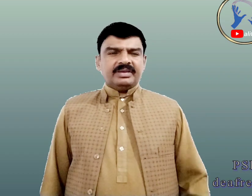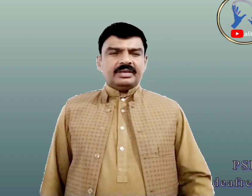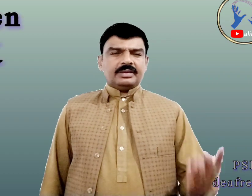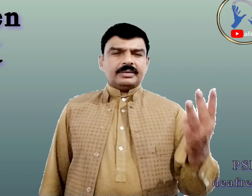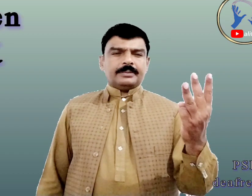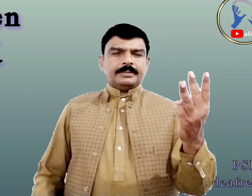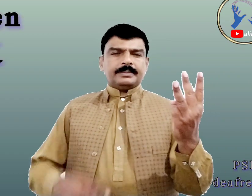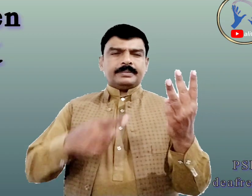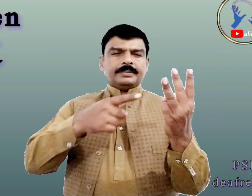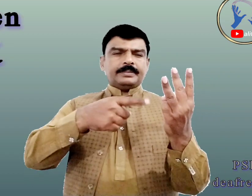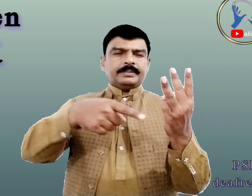between,